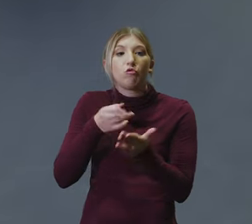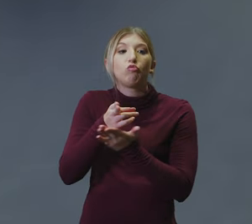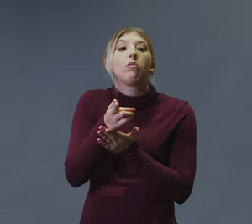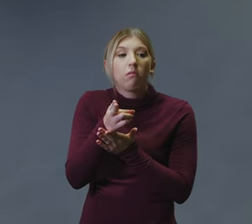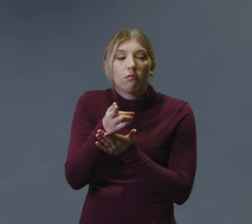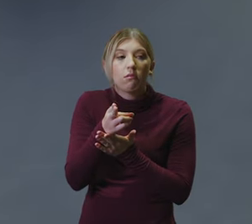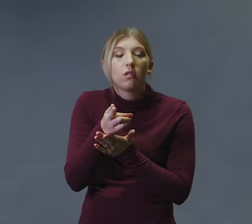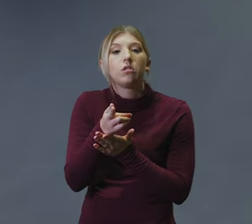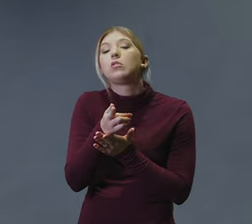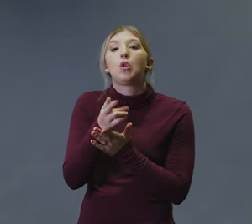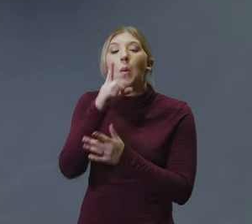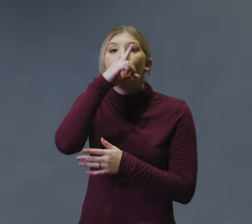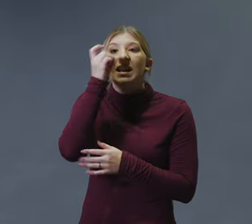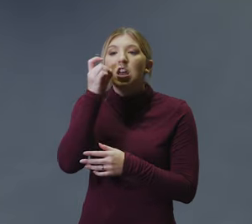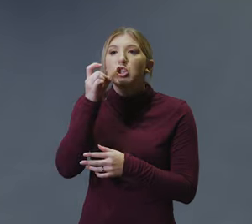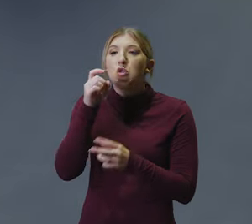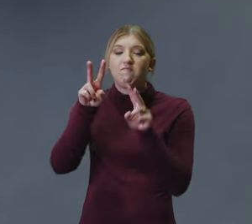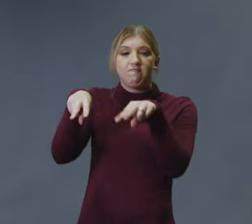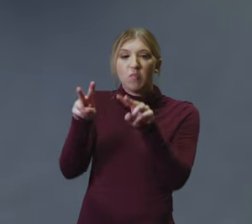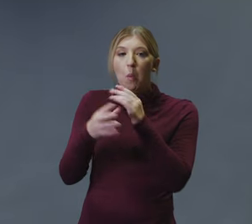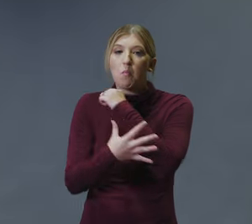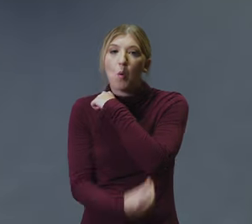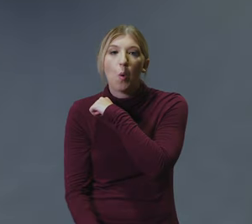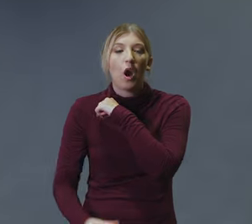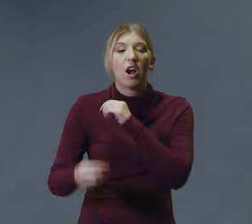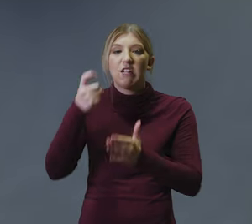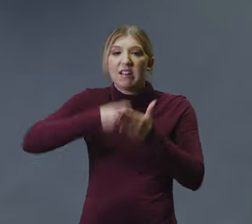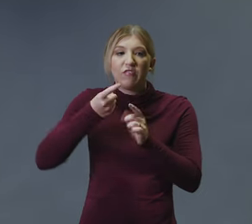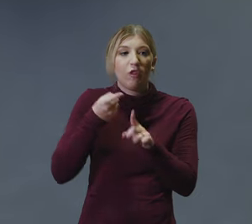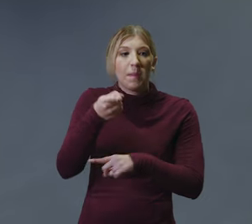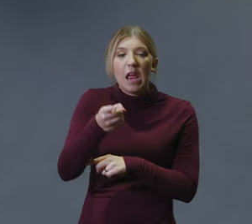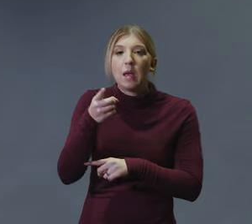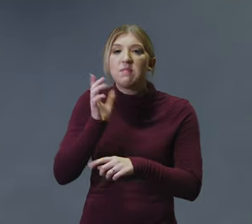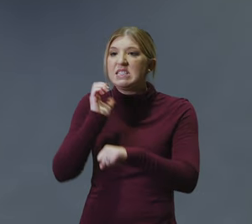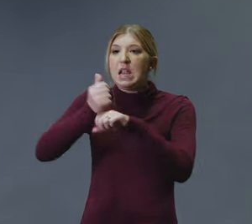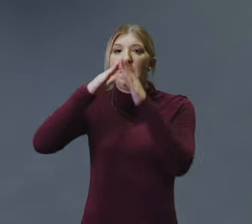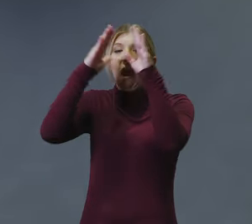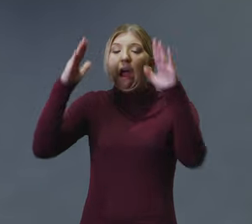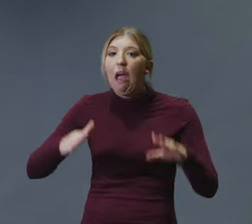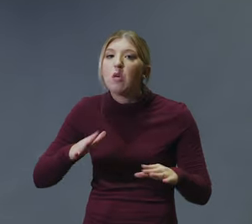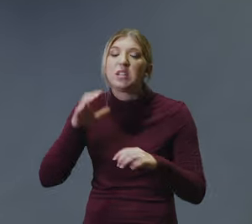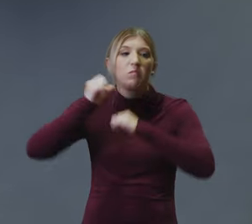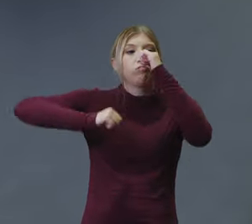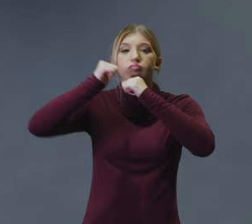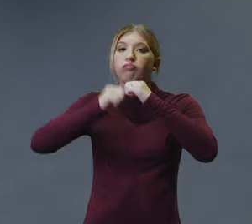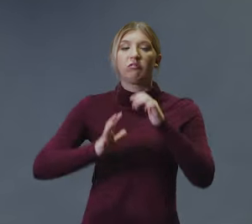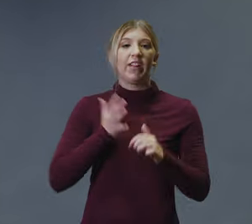Therefore, because you trample on the poor and you exact taxes of grain from him, you have built houses of hewn stone, but you shall